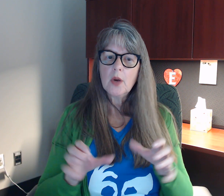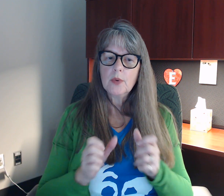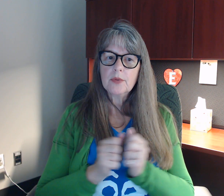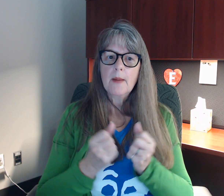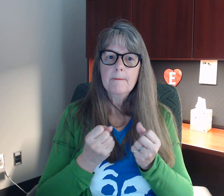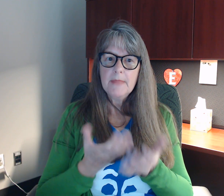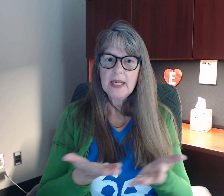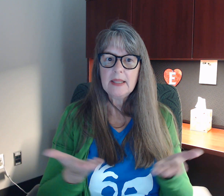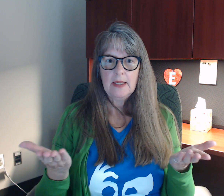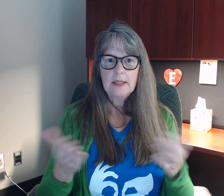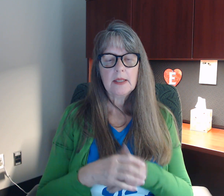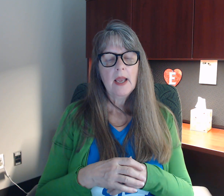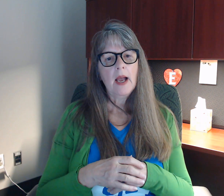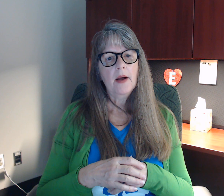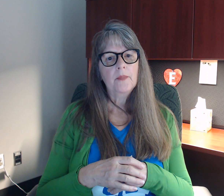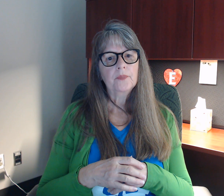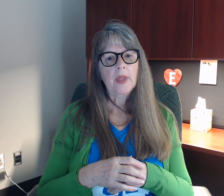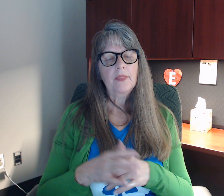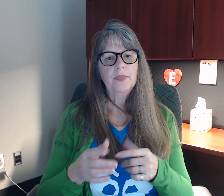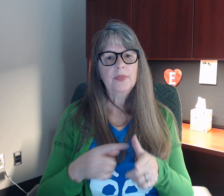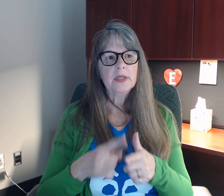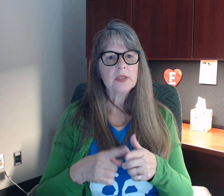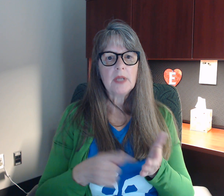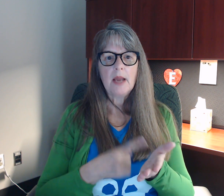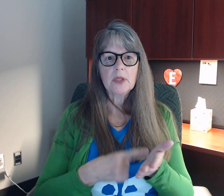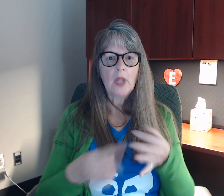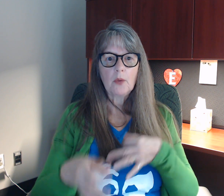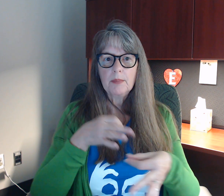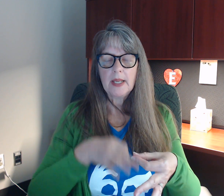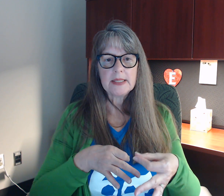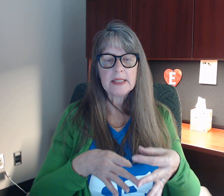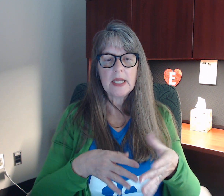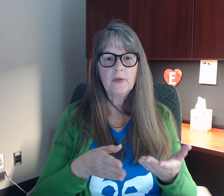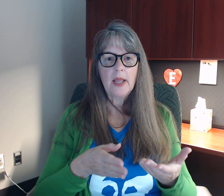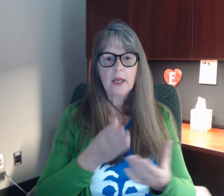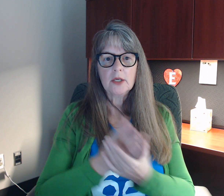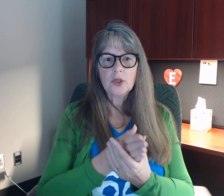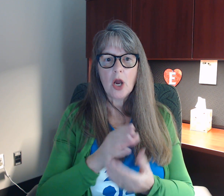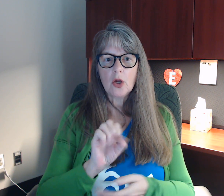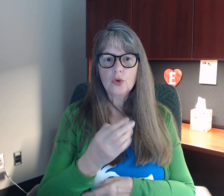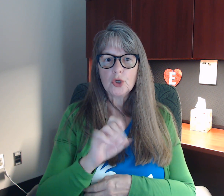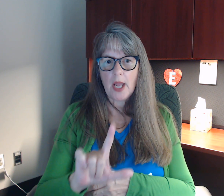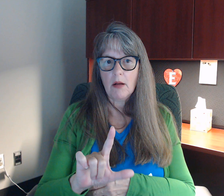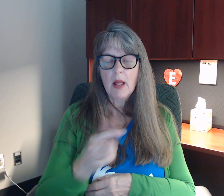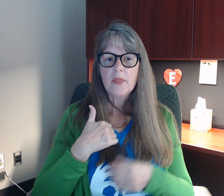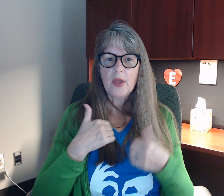with many things. And then sometimes they'll like replace, instead of like a taco shell, they'll